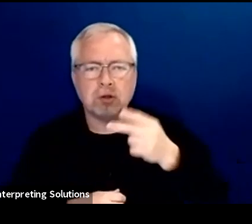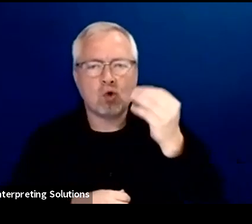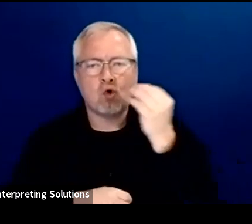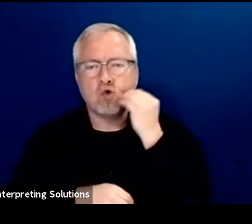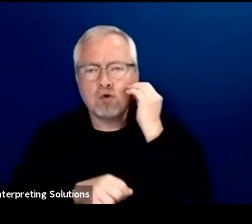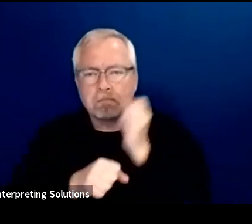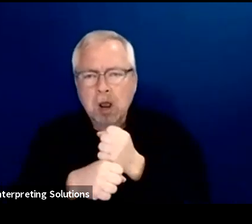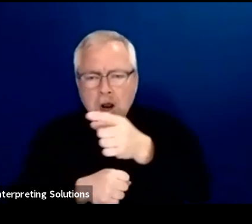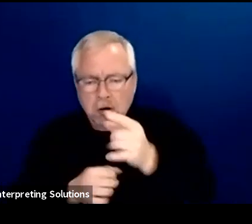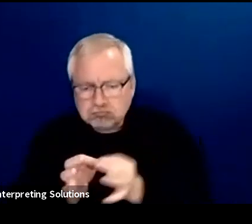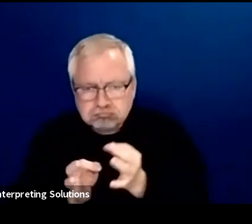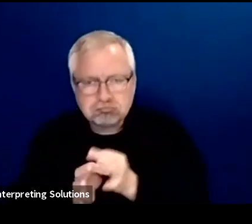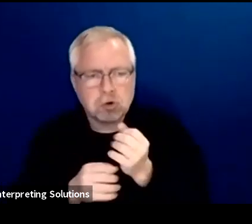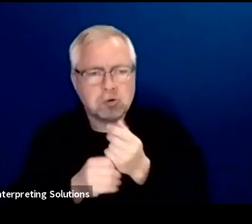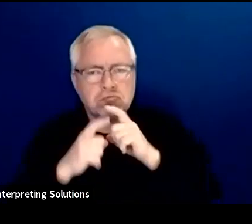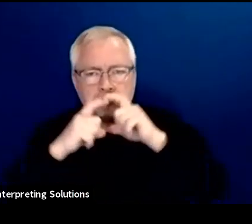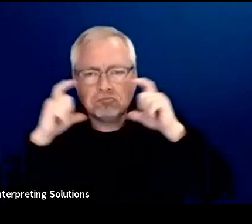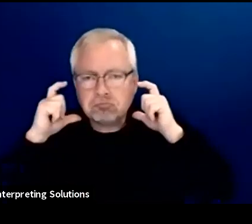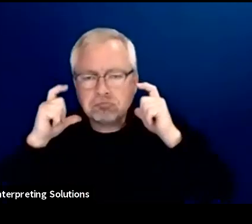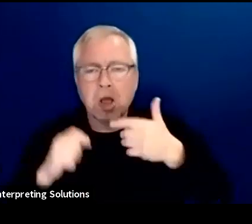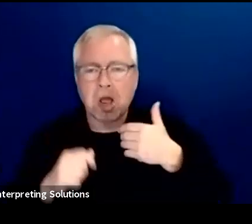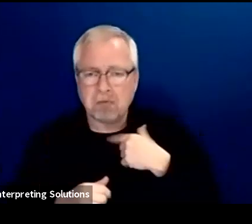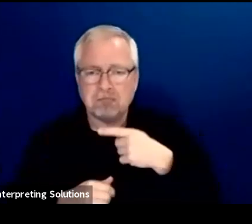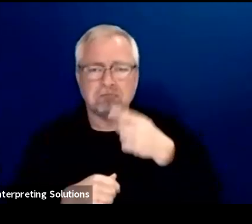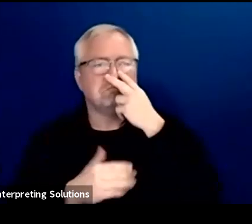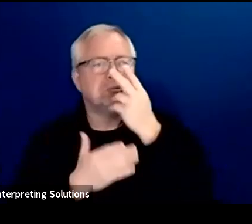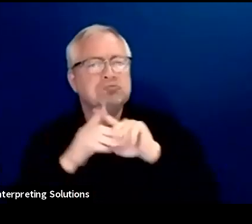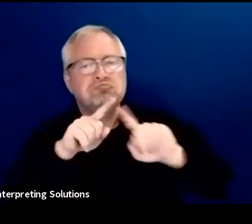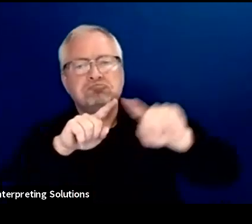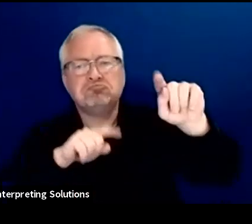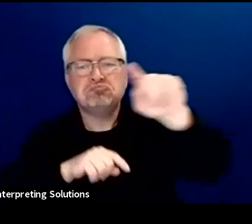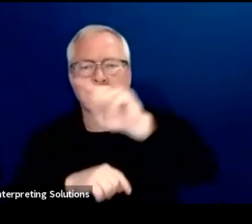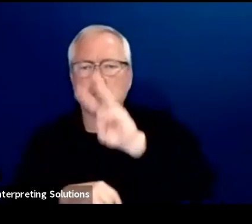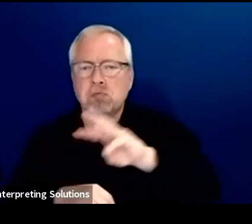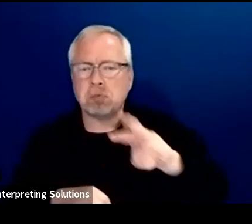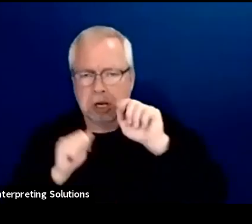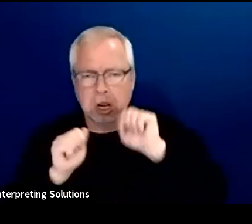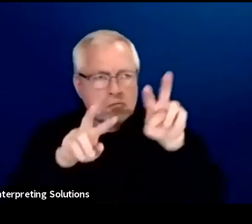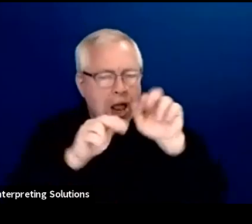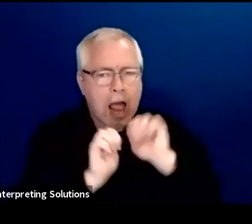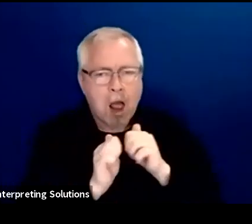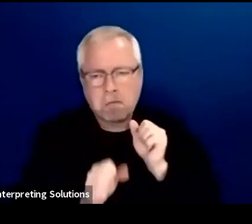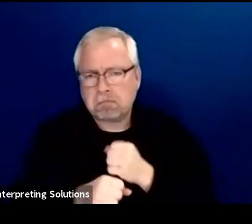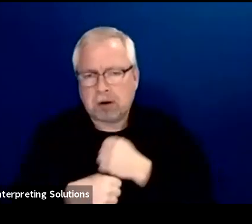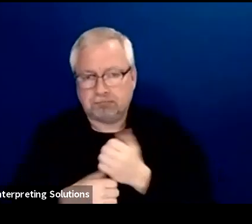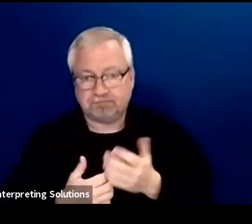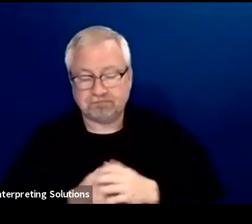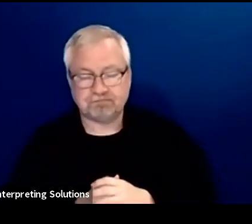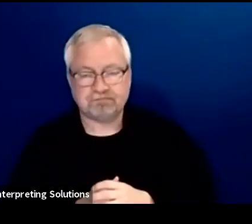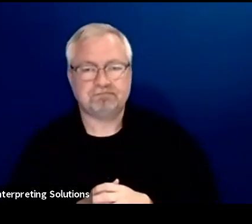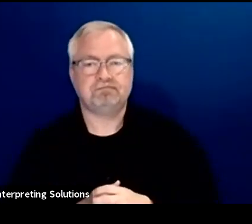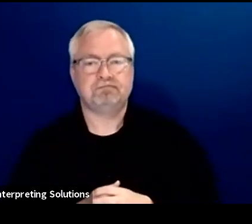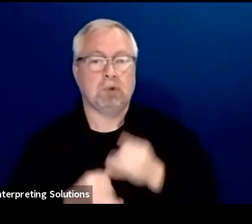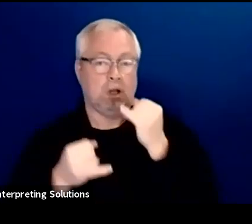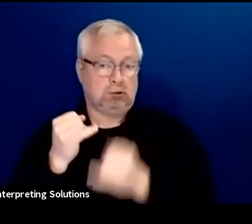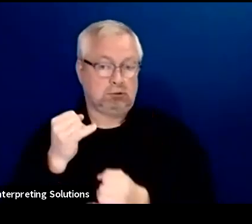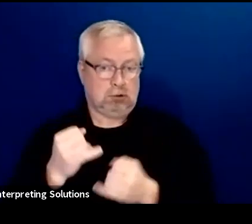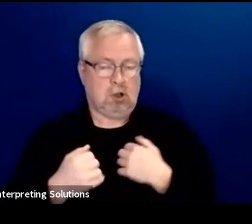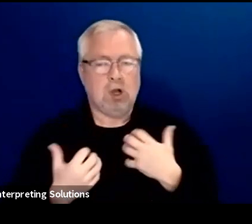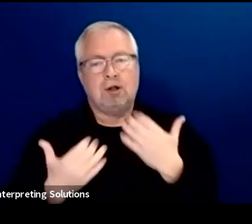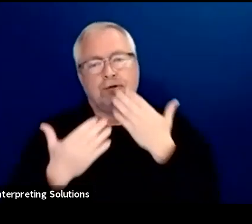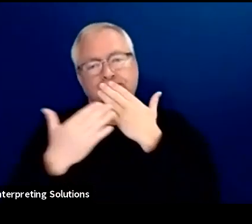information on how to do that on our website. Finally, I want to just thank all Minnesotans, as the governor